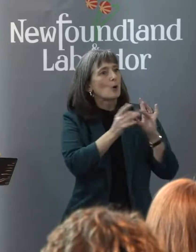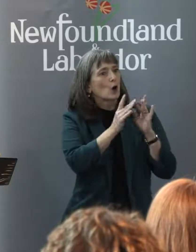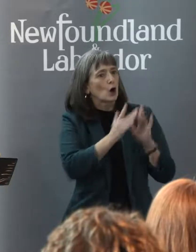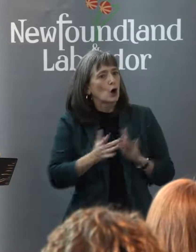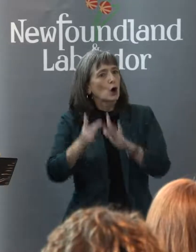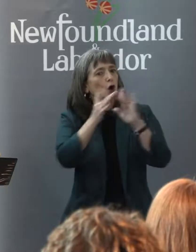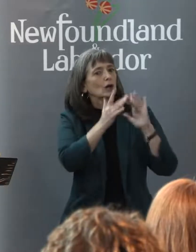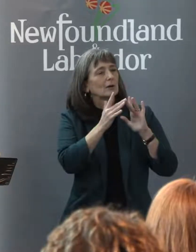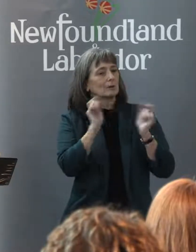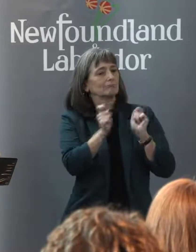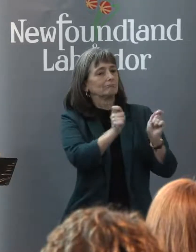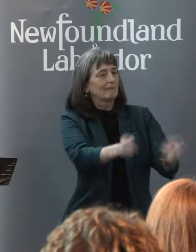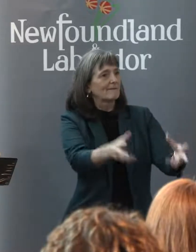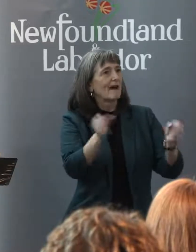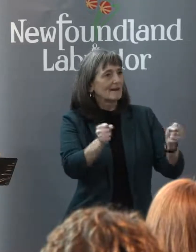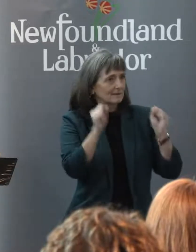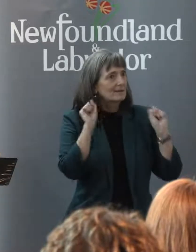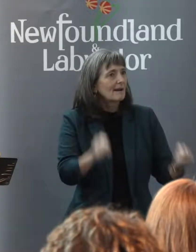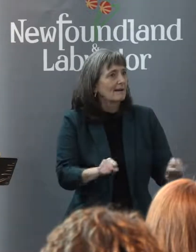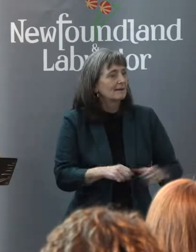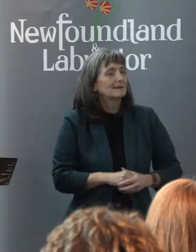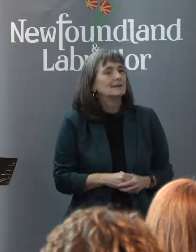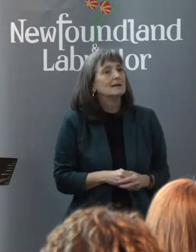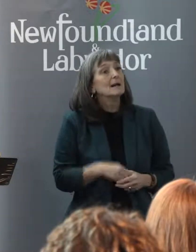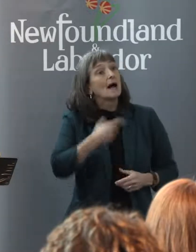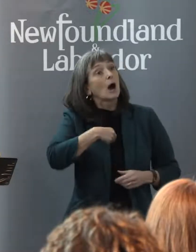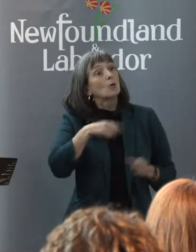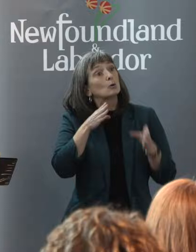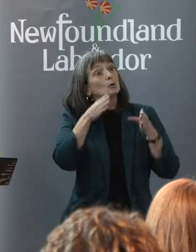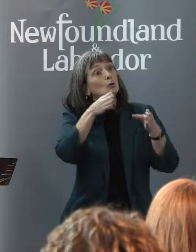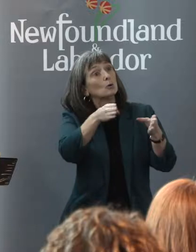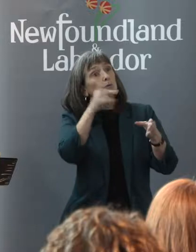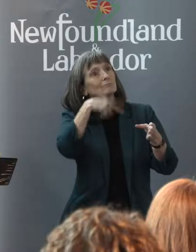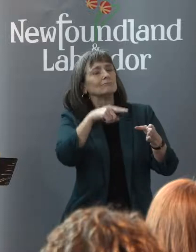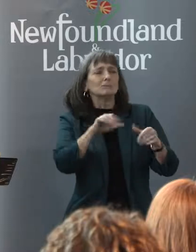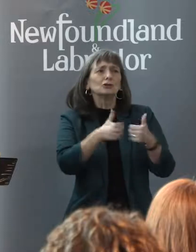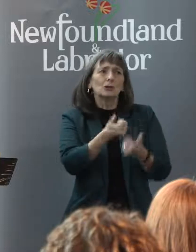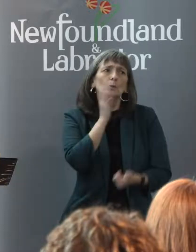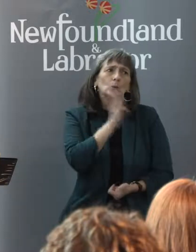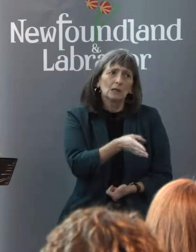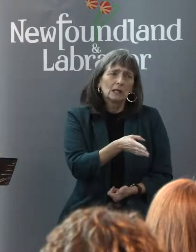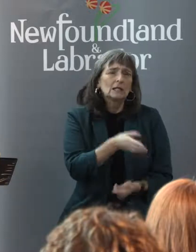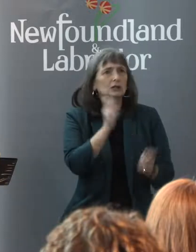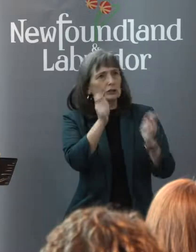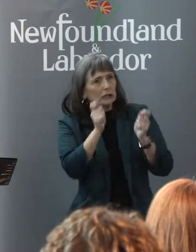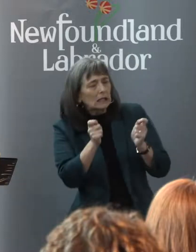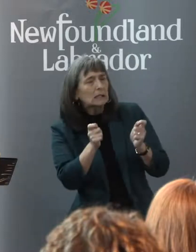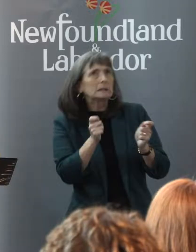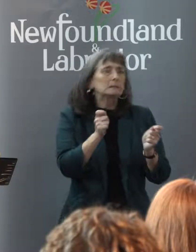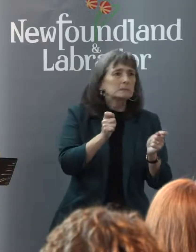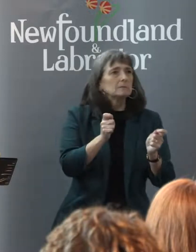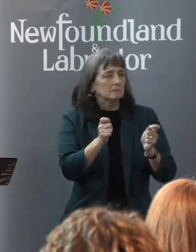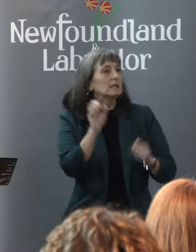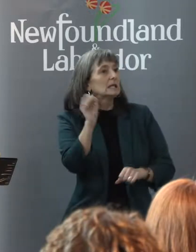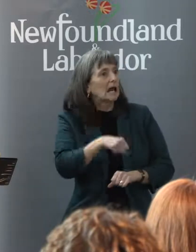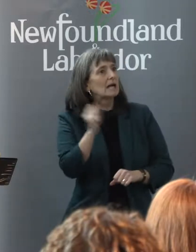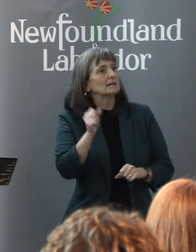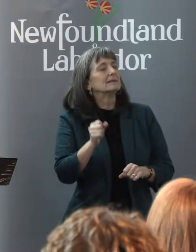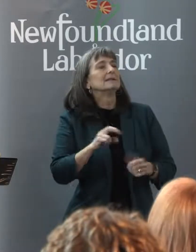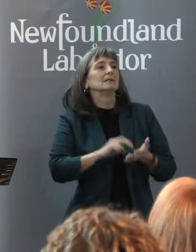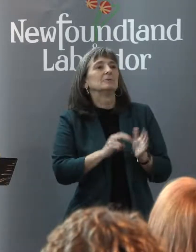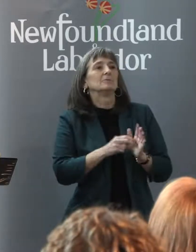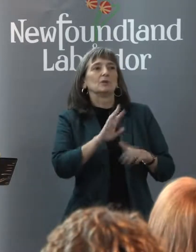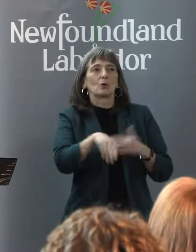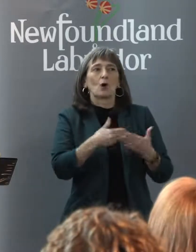face of changing environments. The path ahead will not be without challenges and changes, and that will require